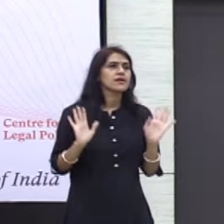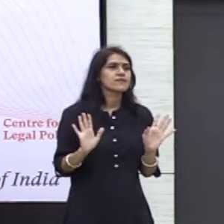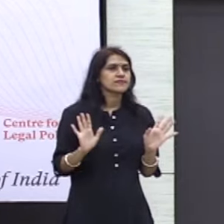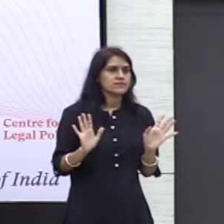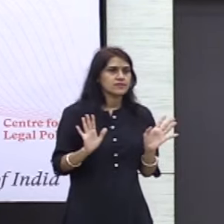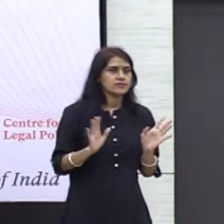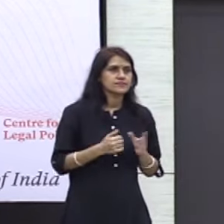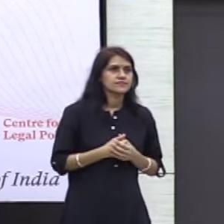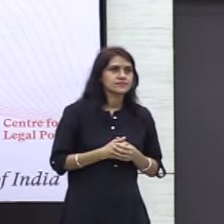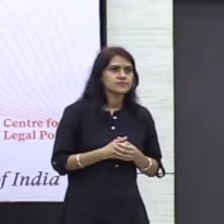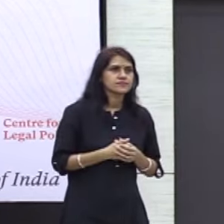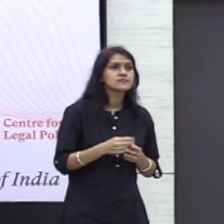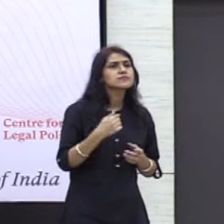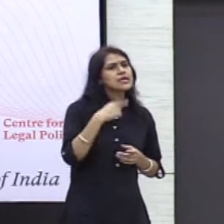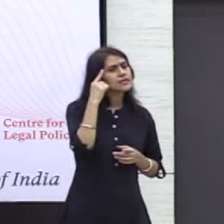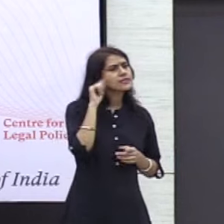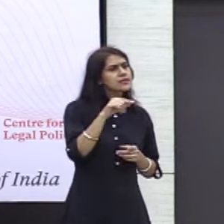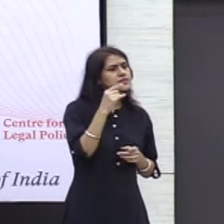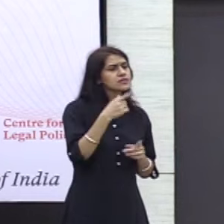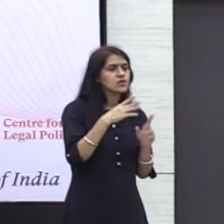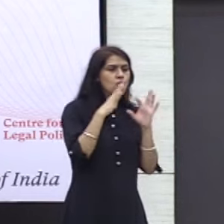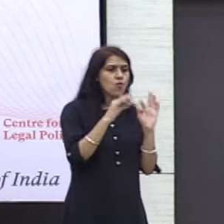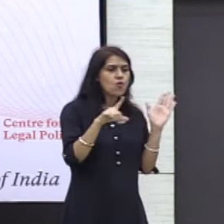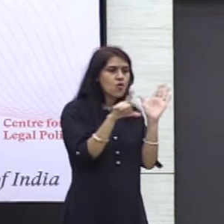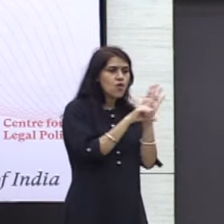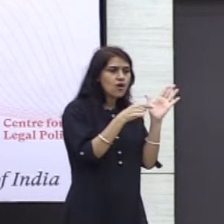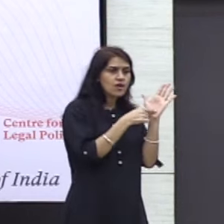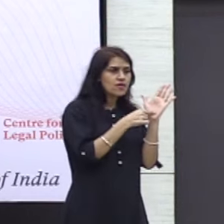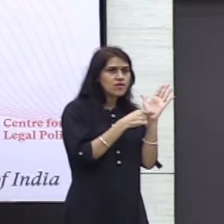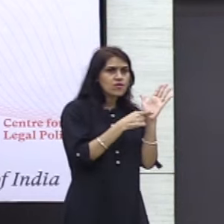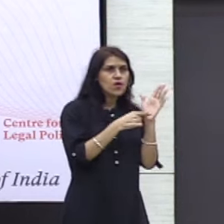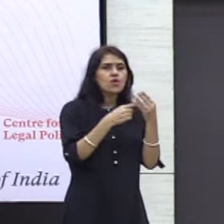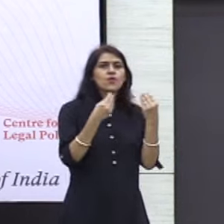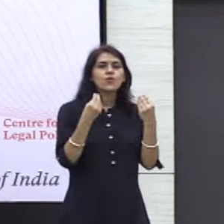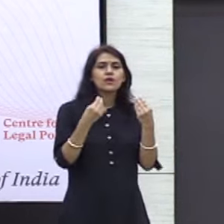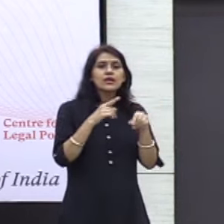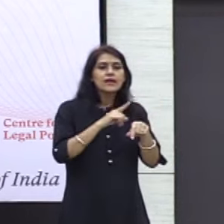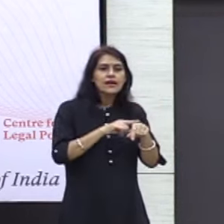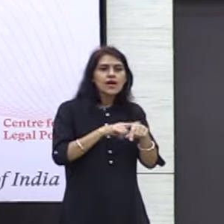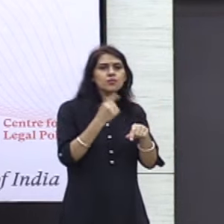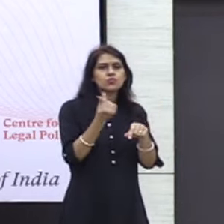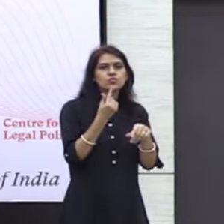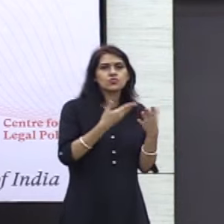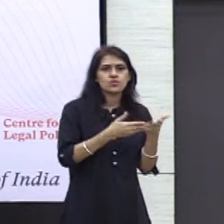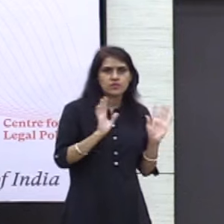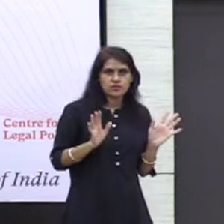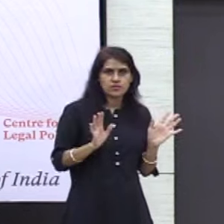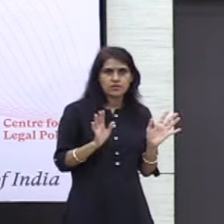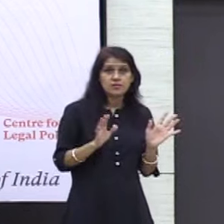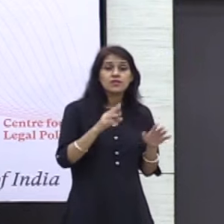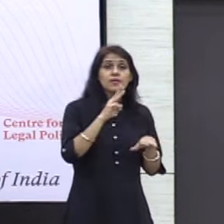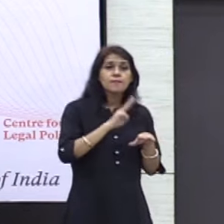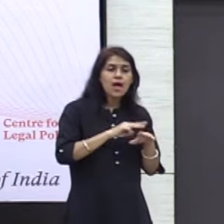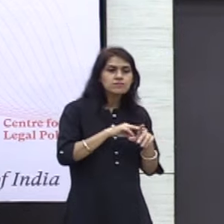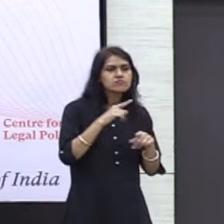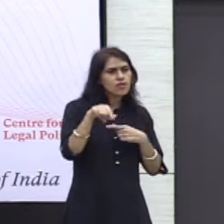What I'm saying is this was an ideal law which has stood the test of time. And we have made amendments to the law from time